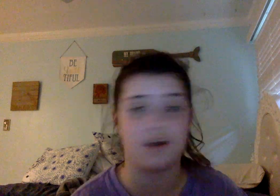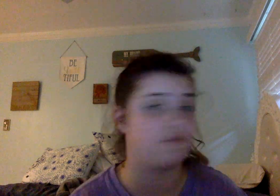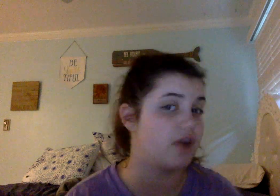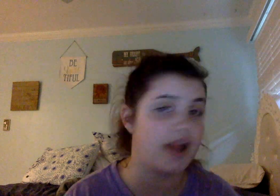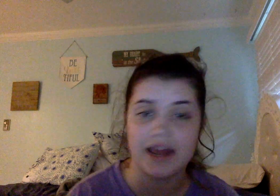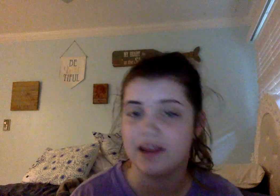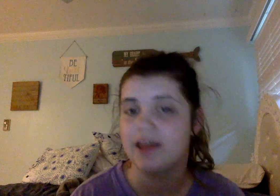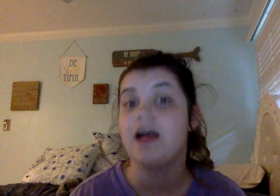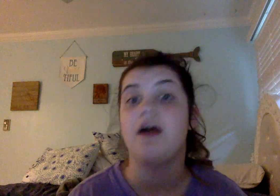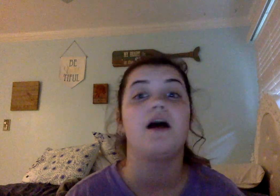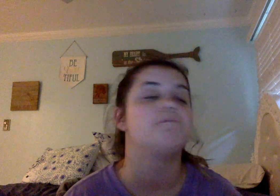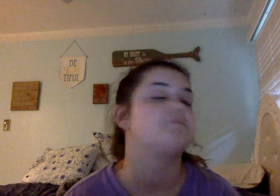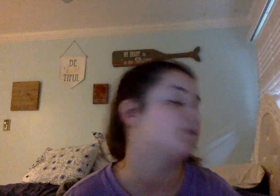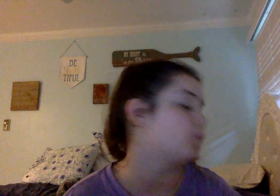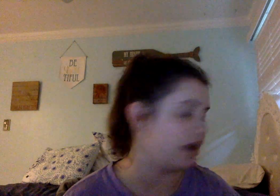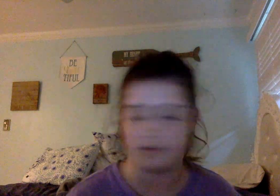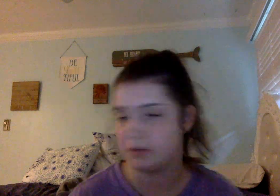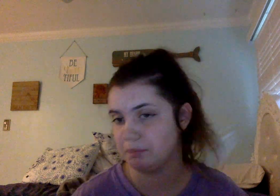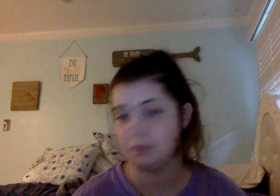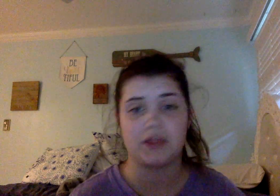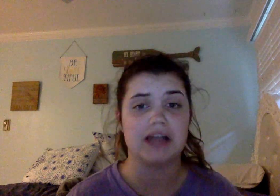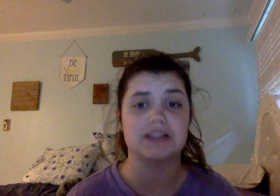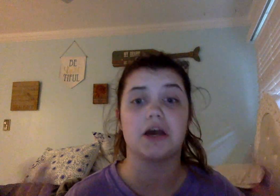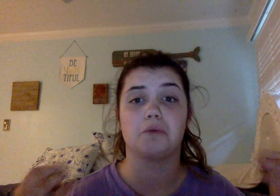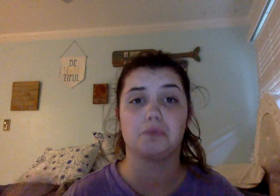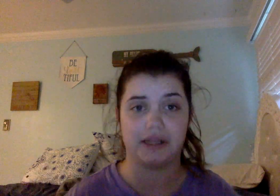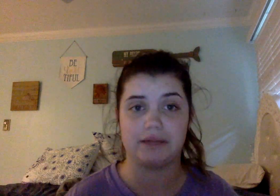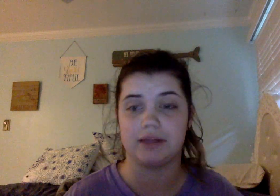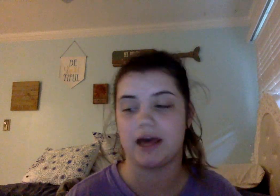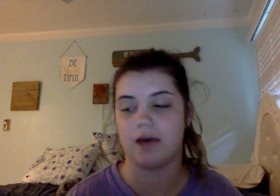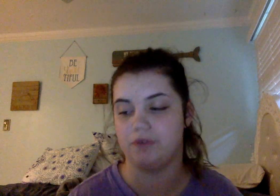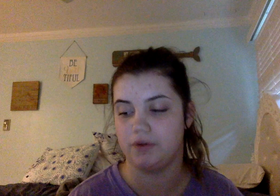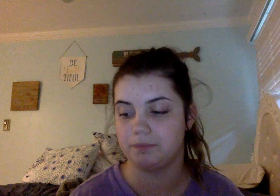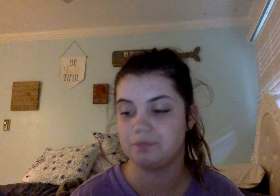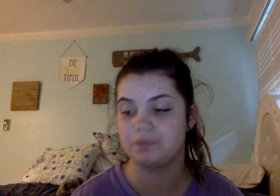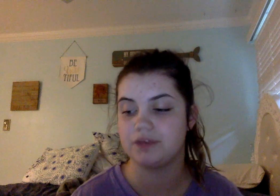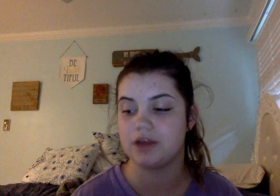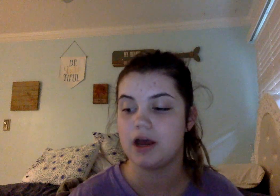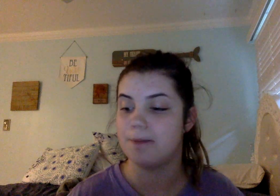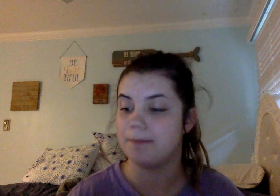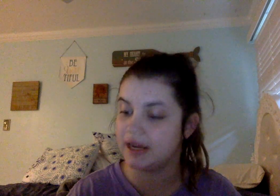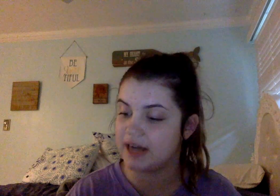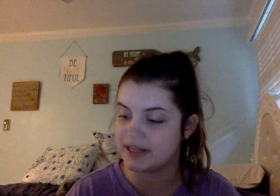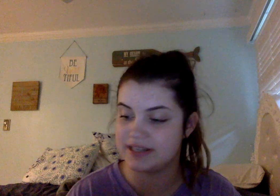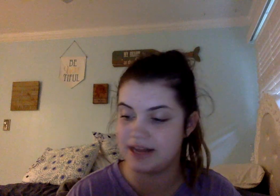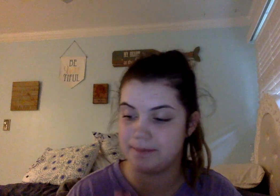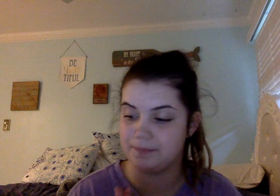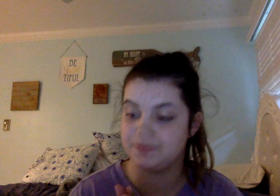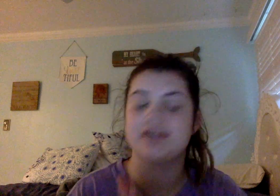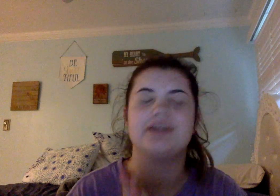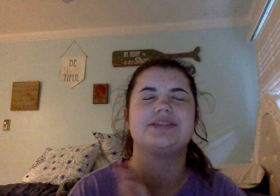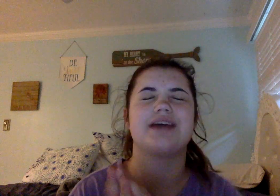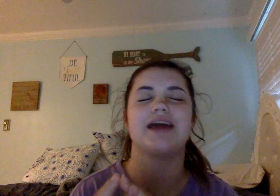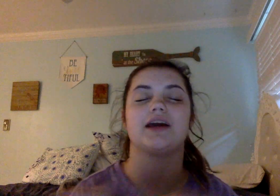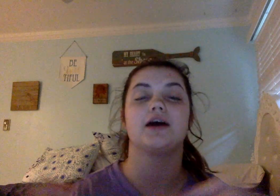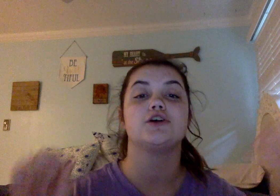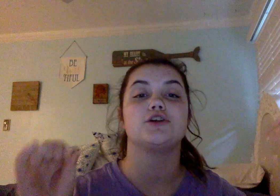a friend, whatever, that's really, really helpful. My next tip, take